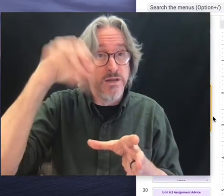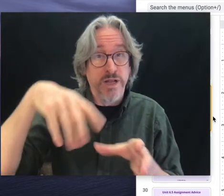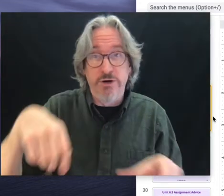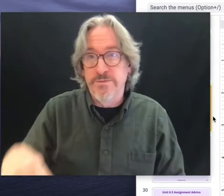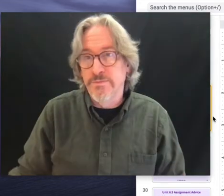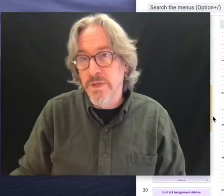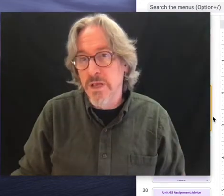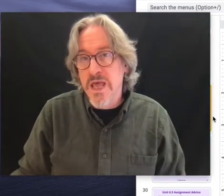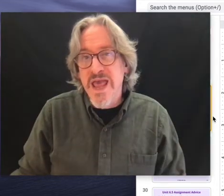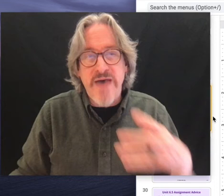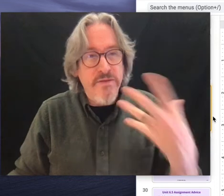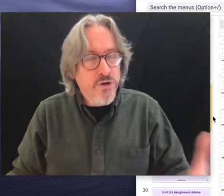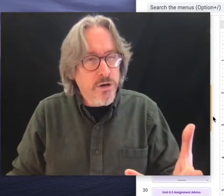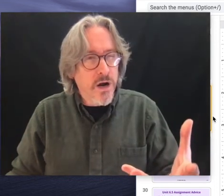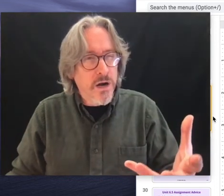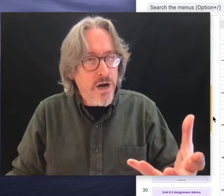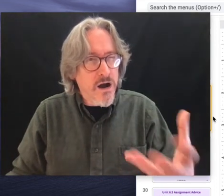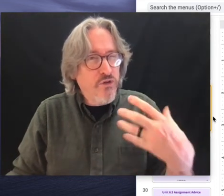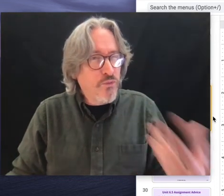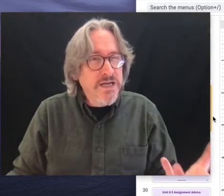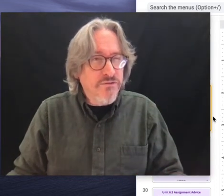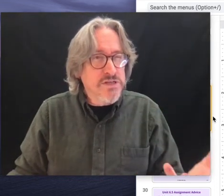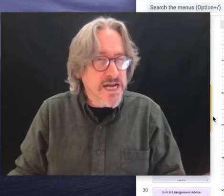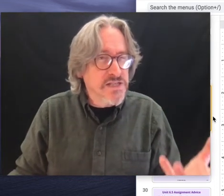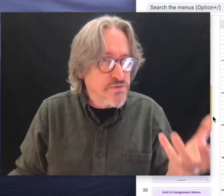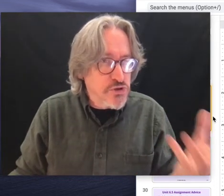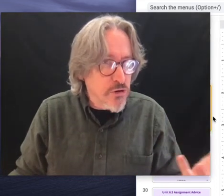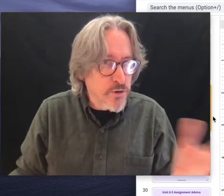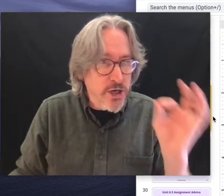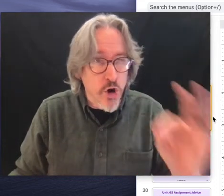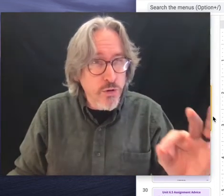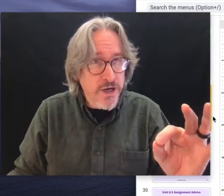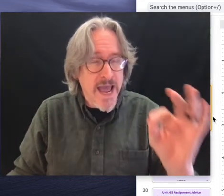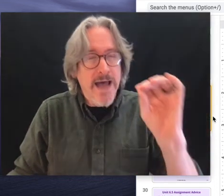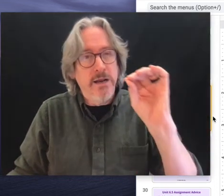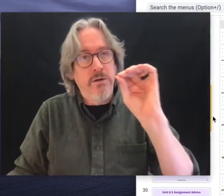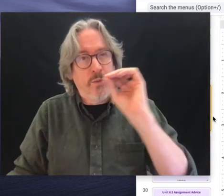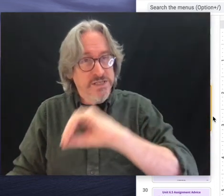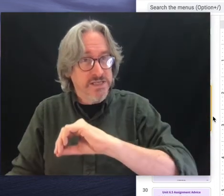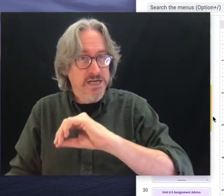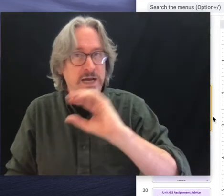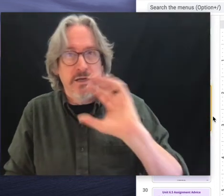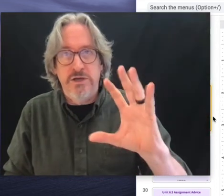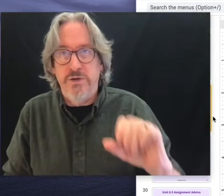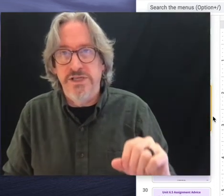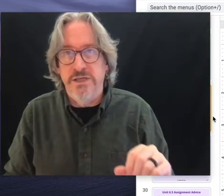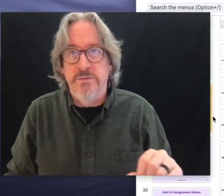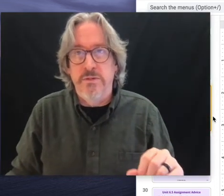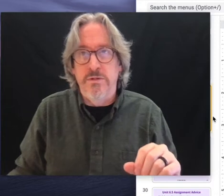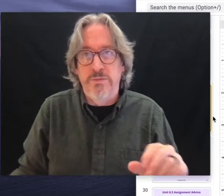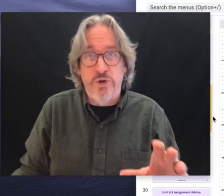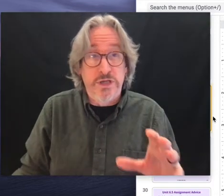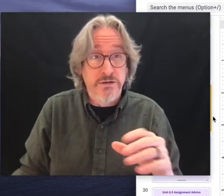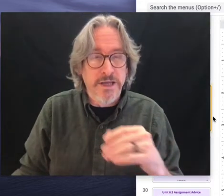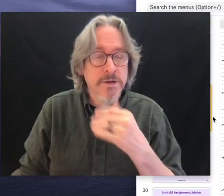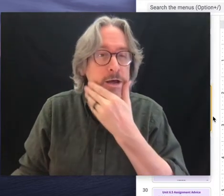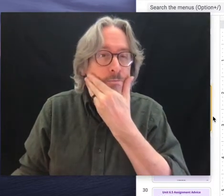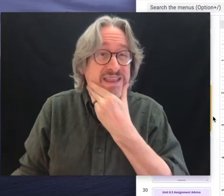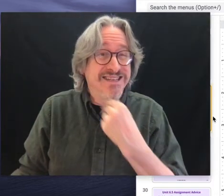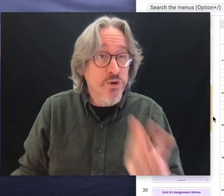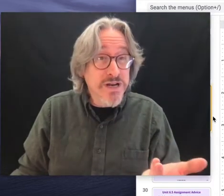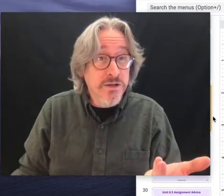put in the blender. And then there are 3 different signs for strawberry. Go look at what's the sign. You can see them more